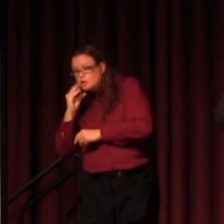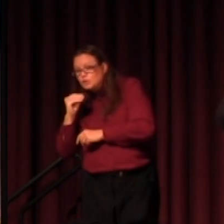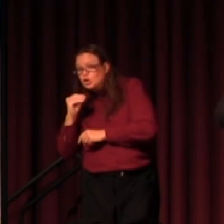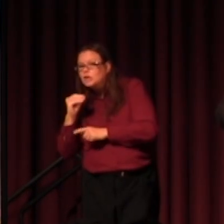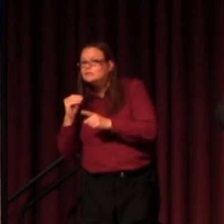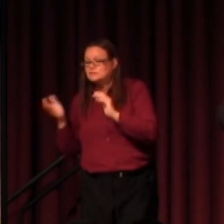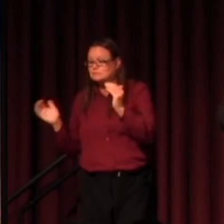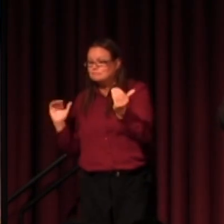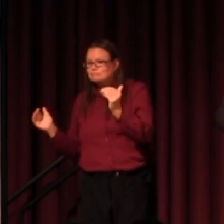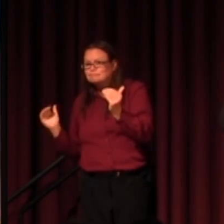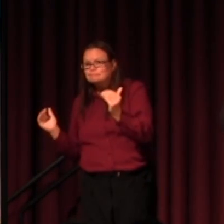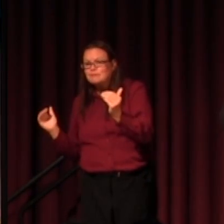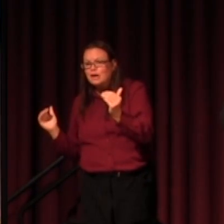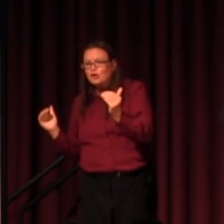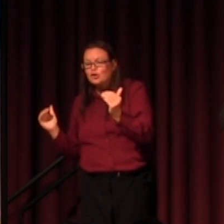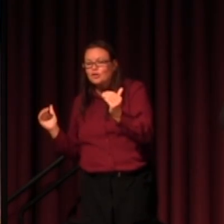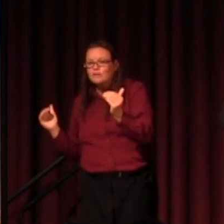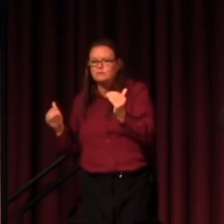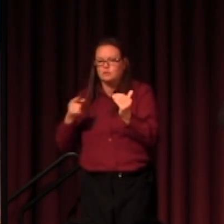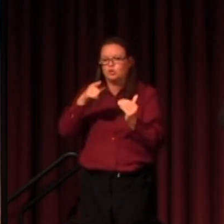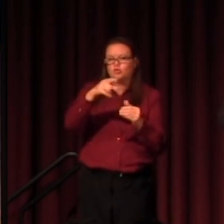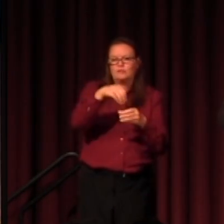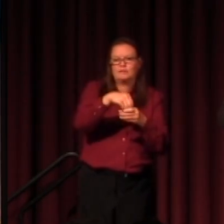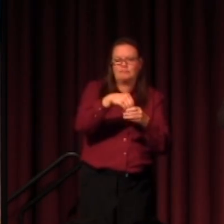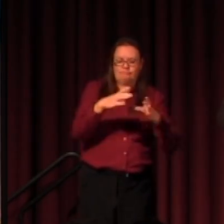And that's where the opportunity lies.